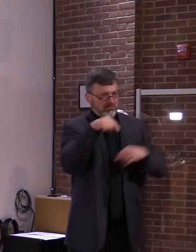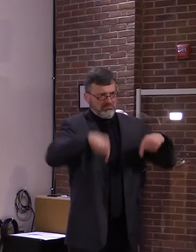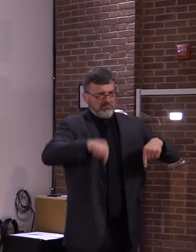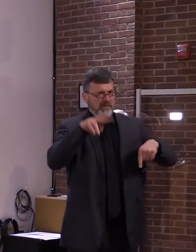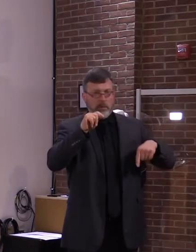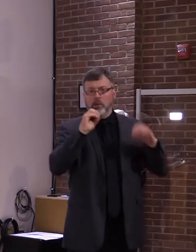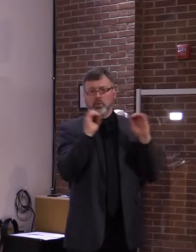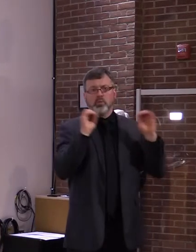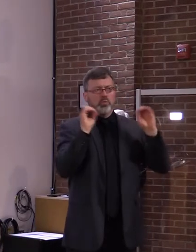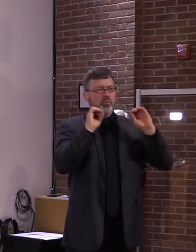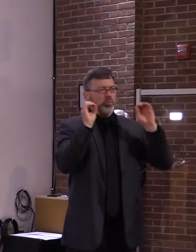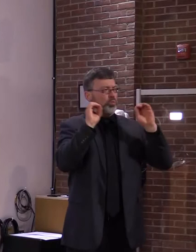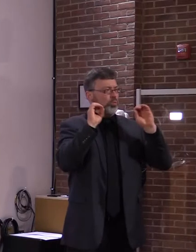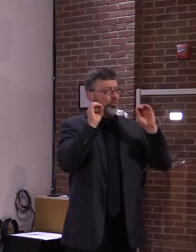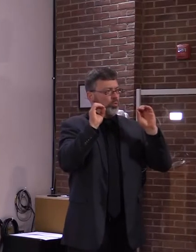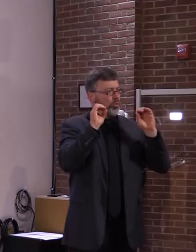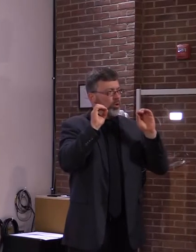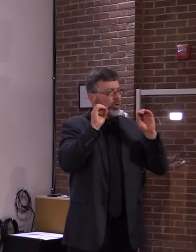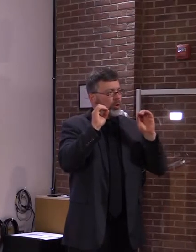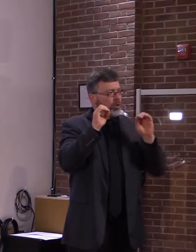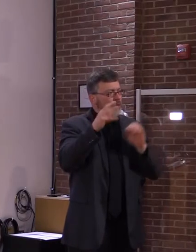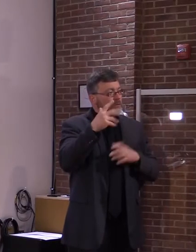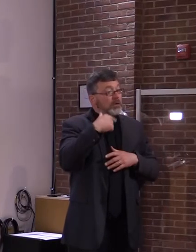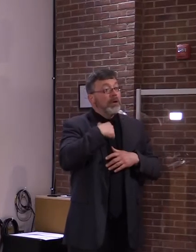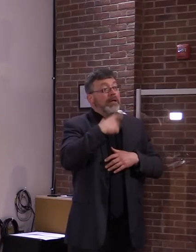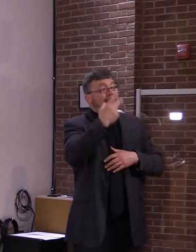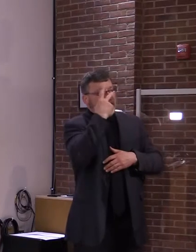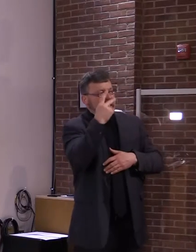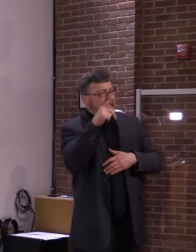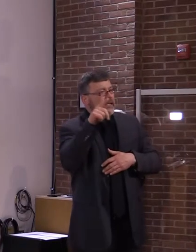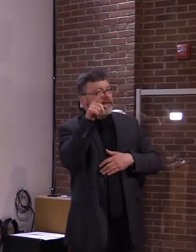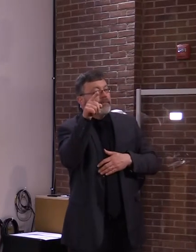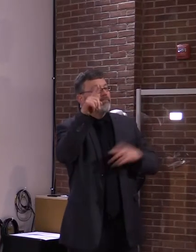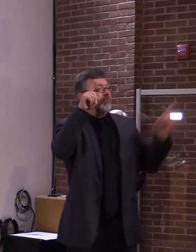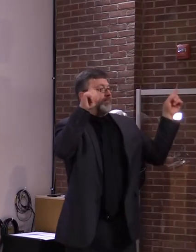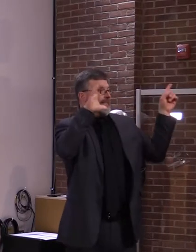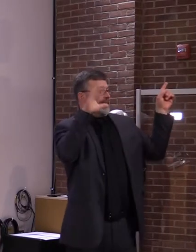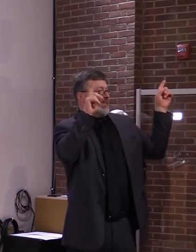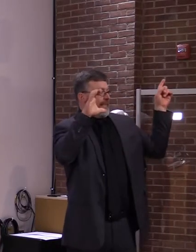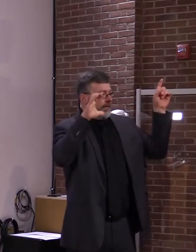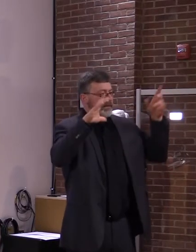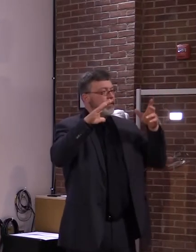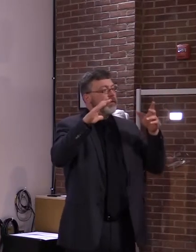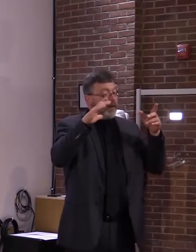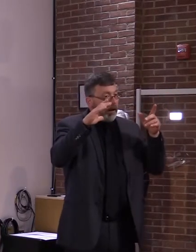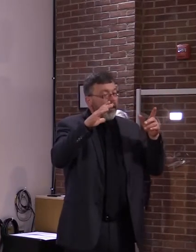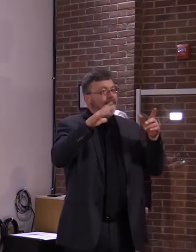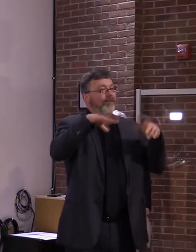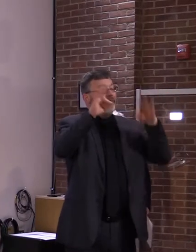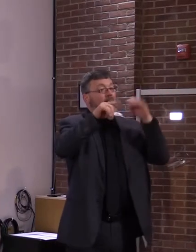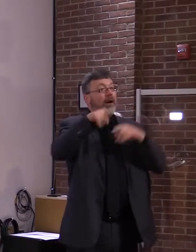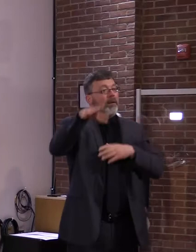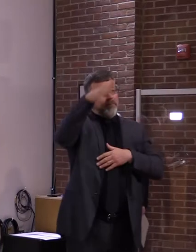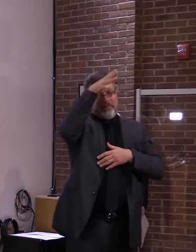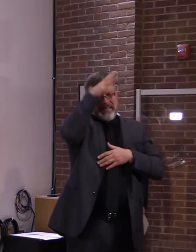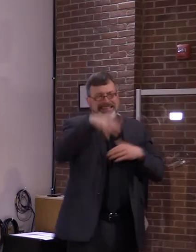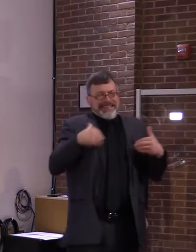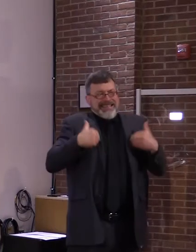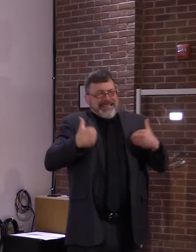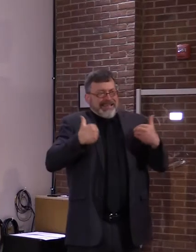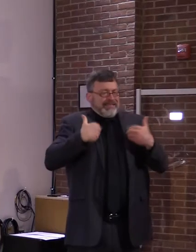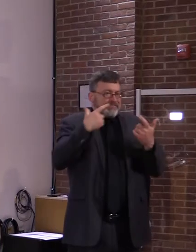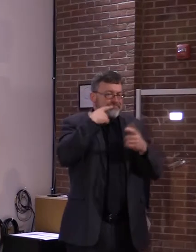and young adults. I want to emphasize the cases are not known to be related to the vaccines, and no